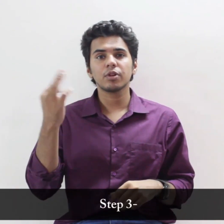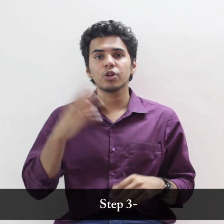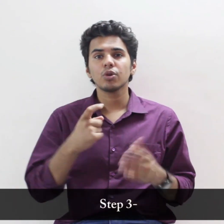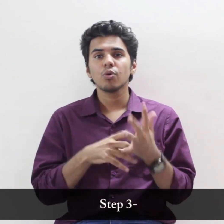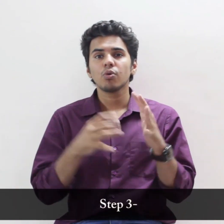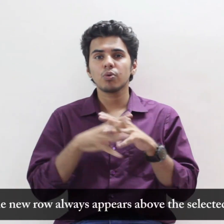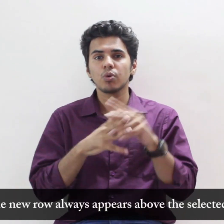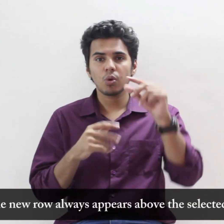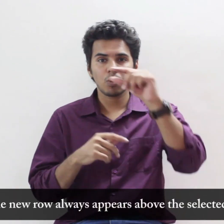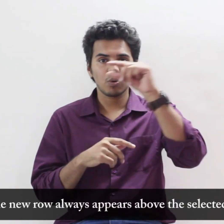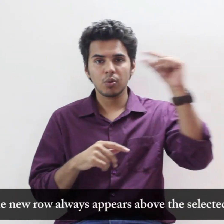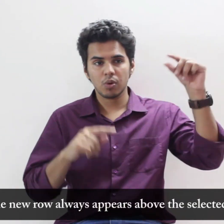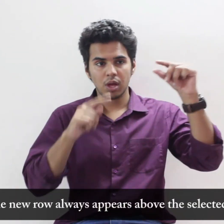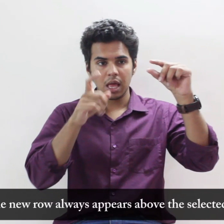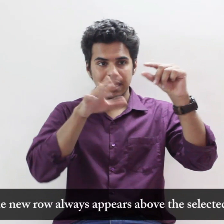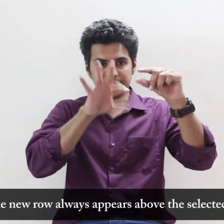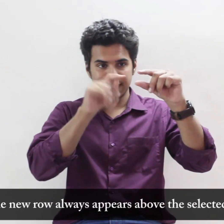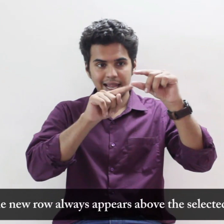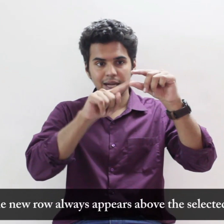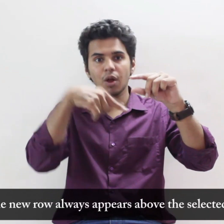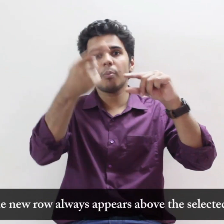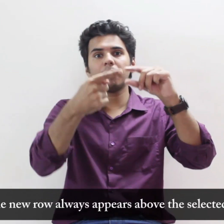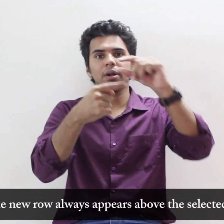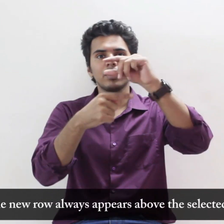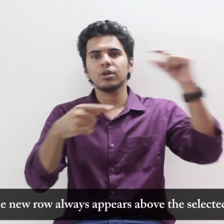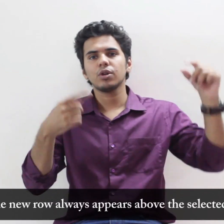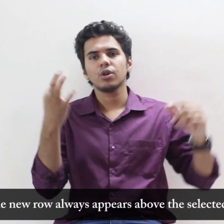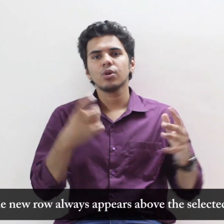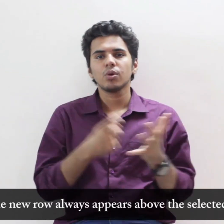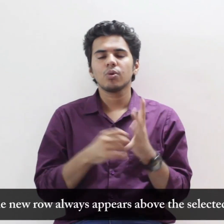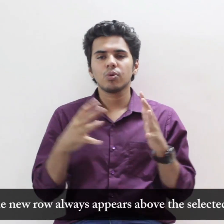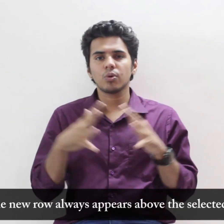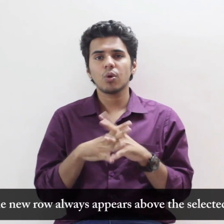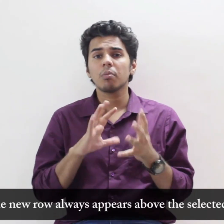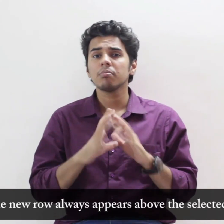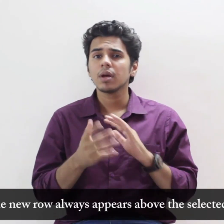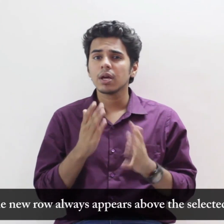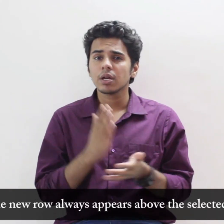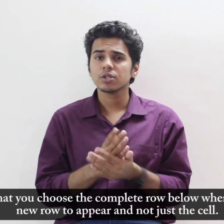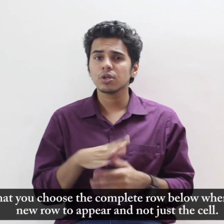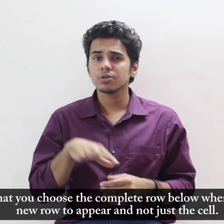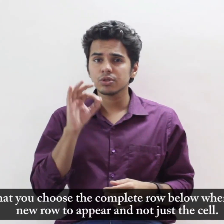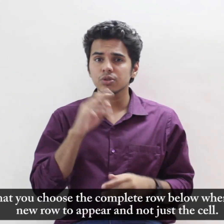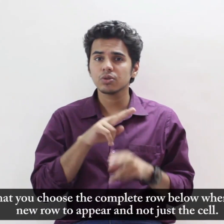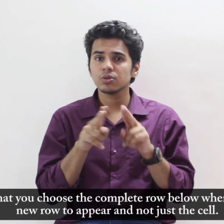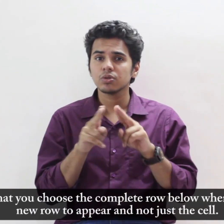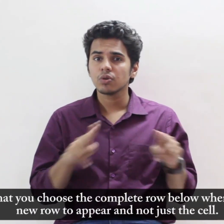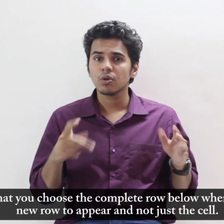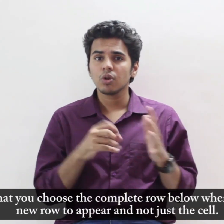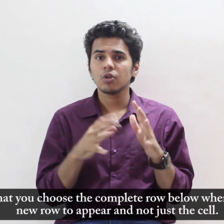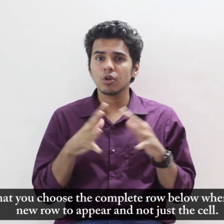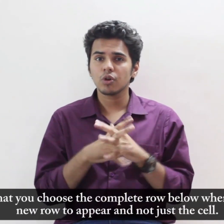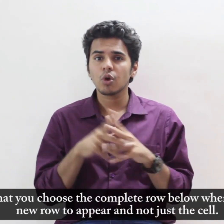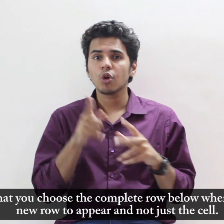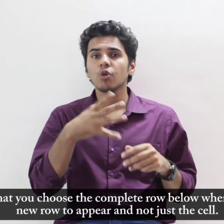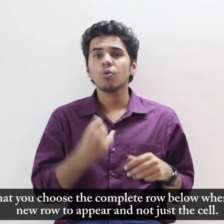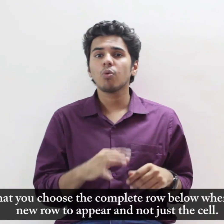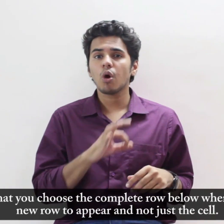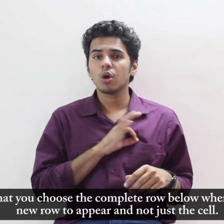Step 3. The new row always appears above the selected row. Make sure that you choose the complete row